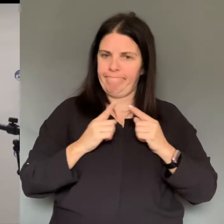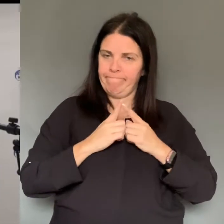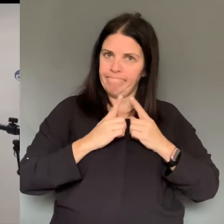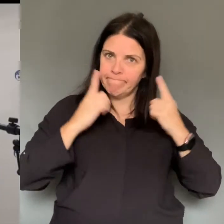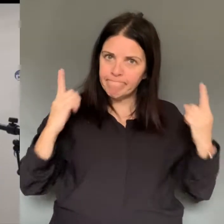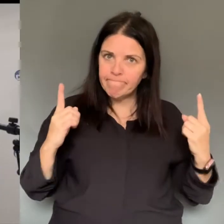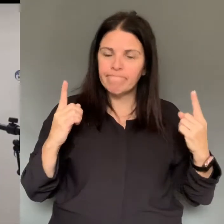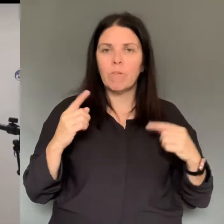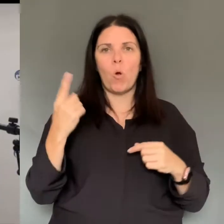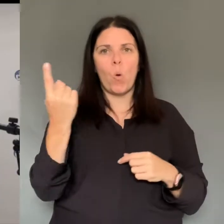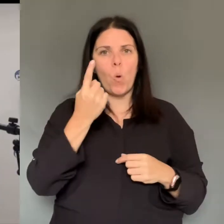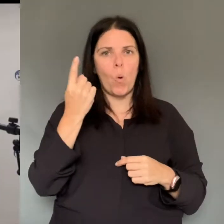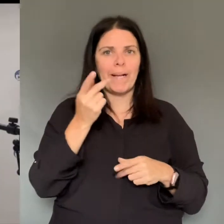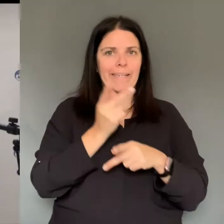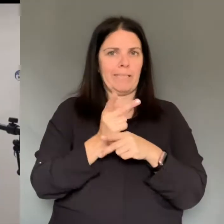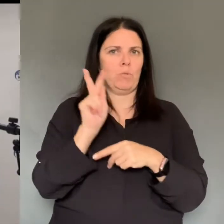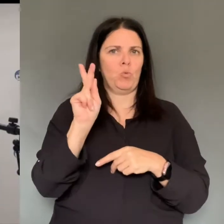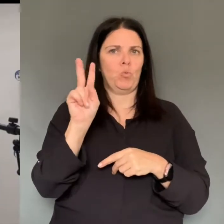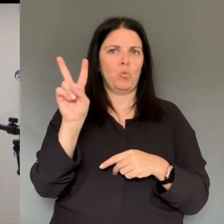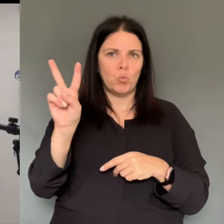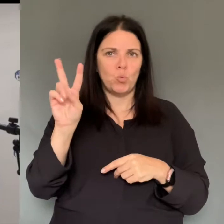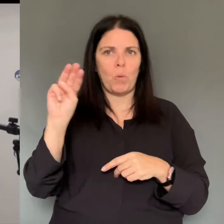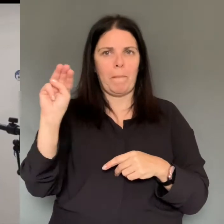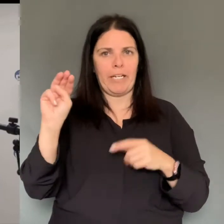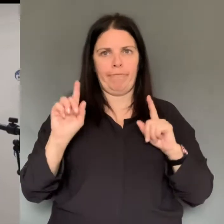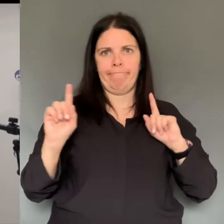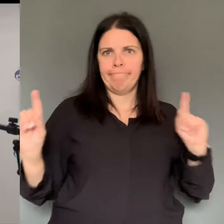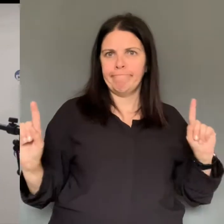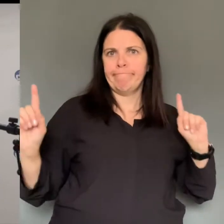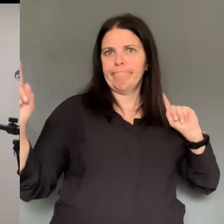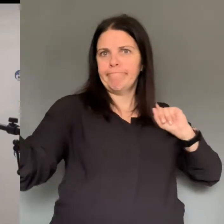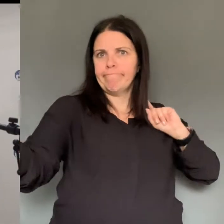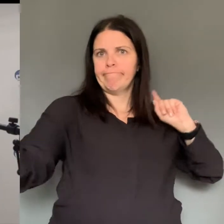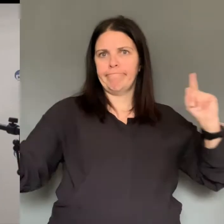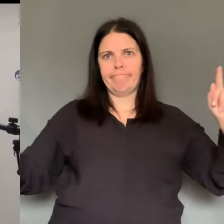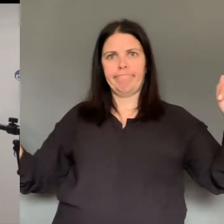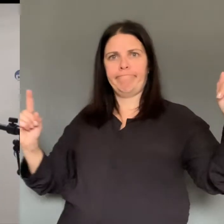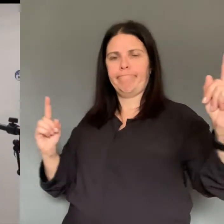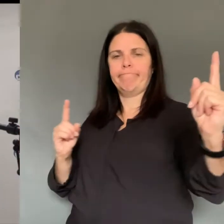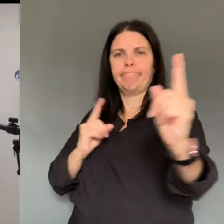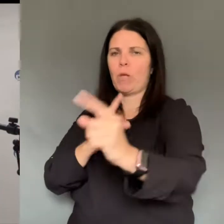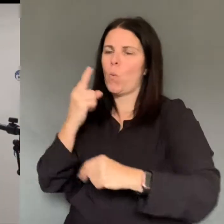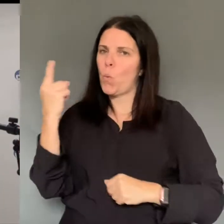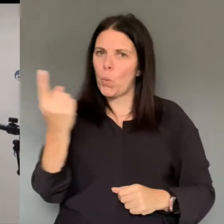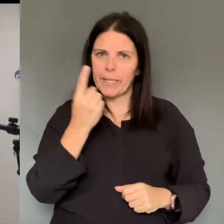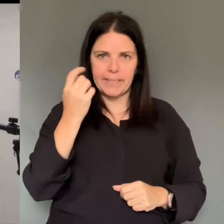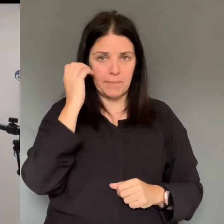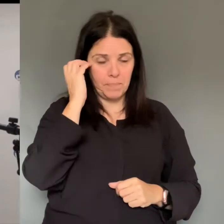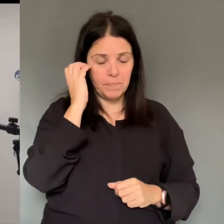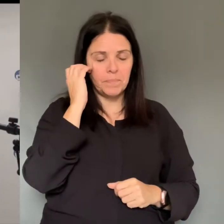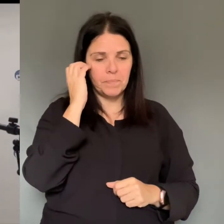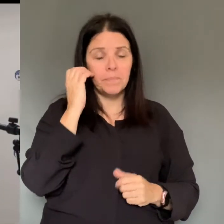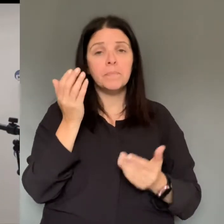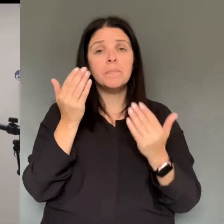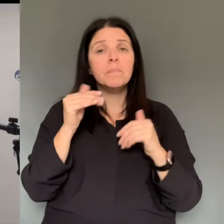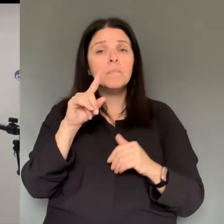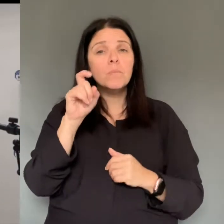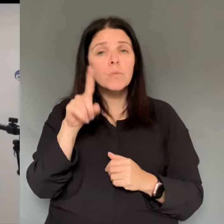trips to ensure that you are practicing physical distancing and always maintaining 2-meter distance from yourself and